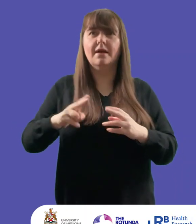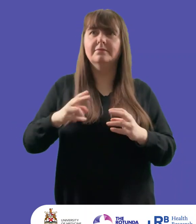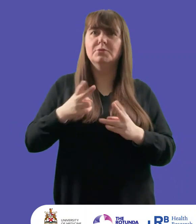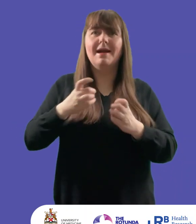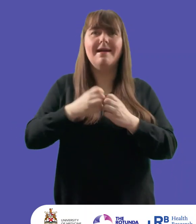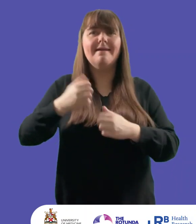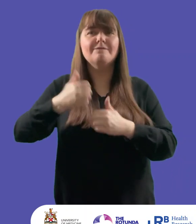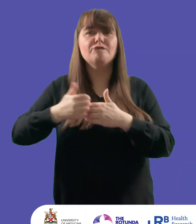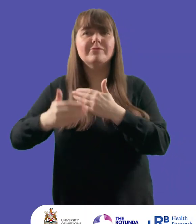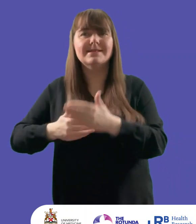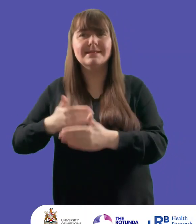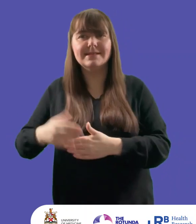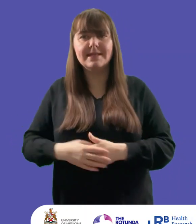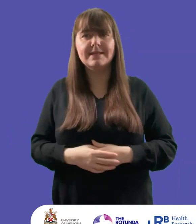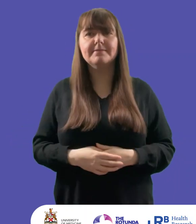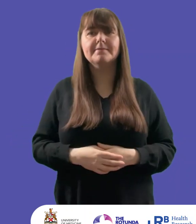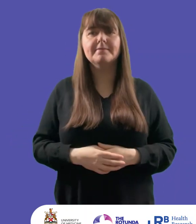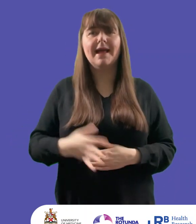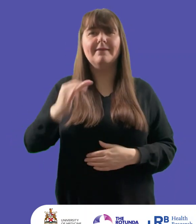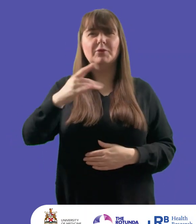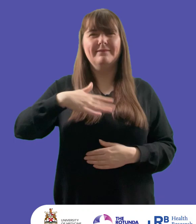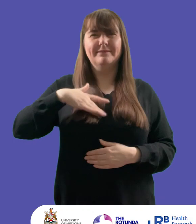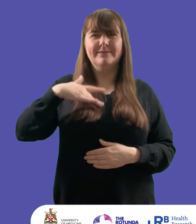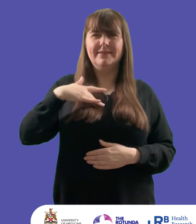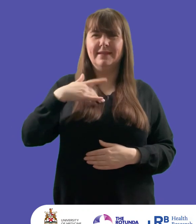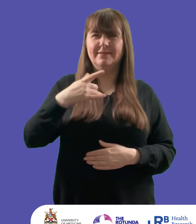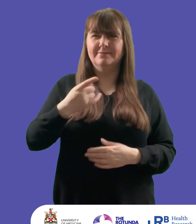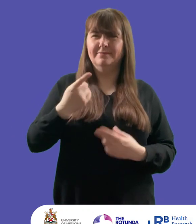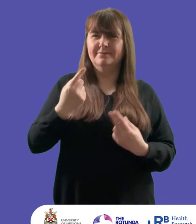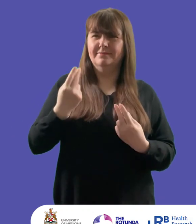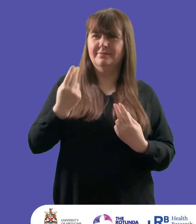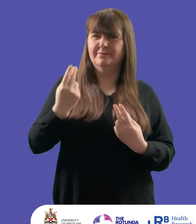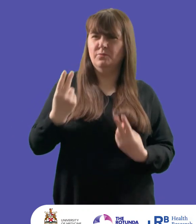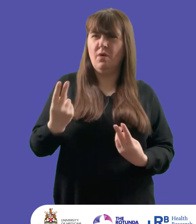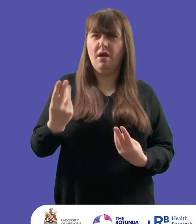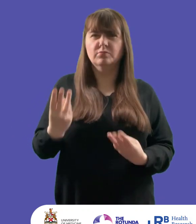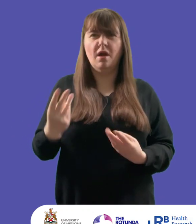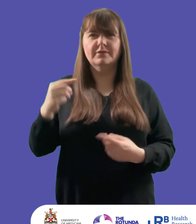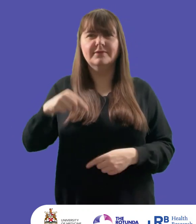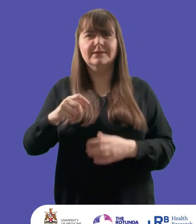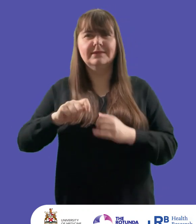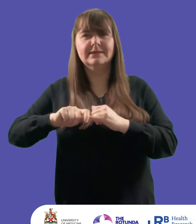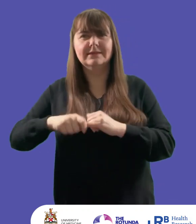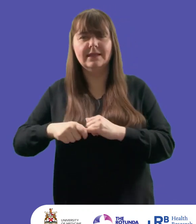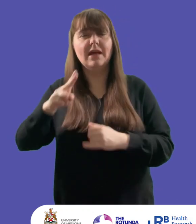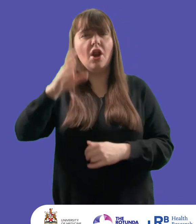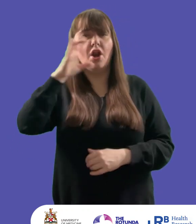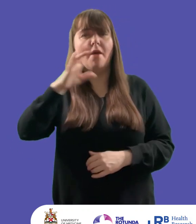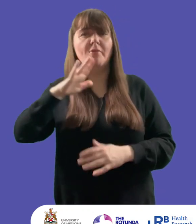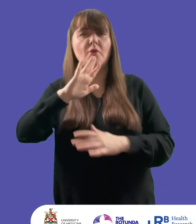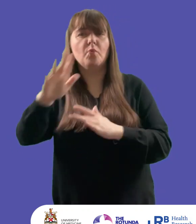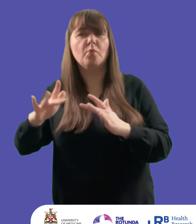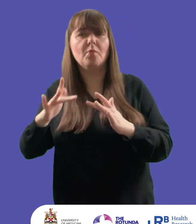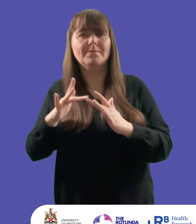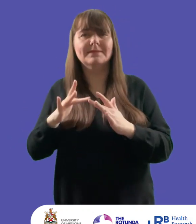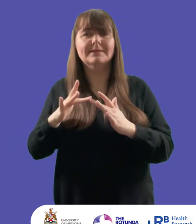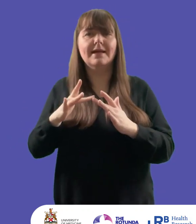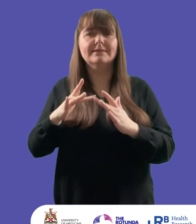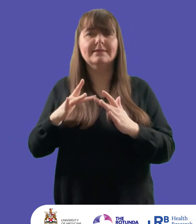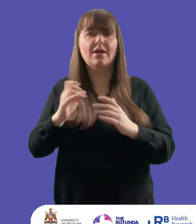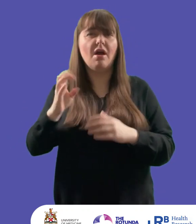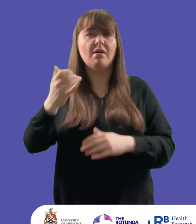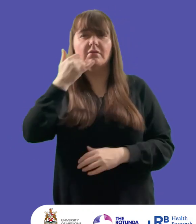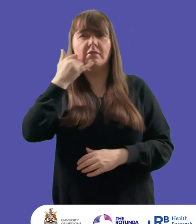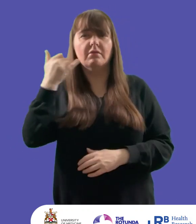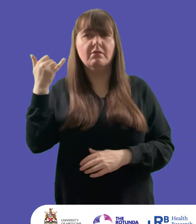done routinely, and if you feel like you would like this done, you can look up the website